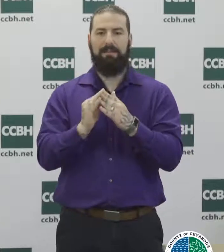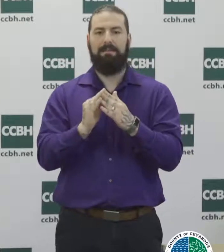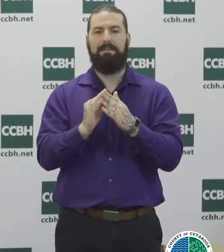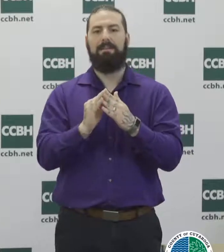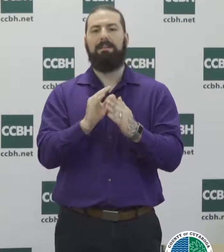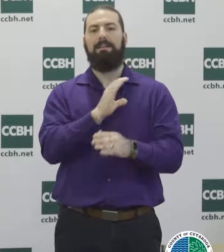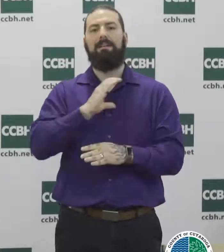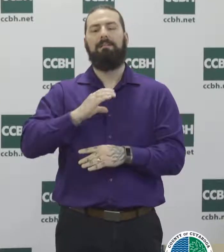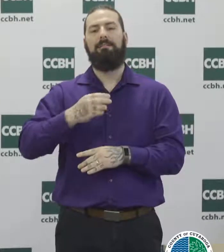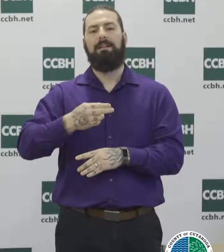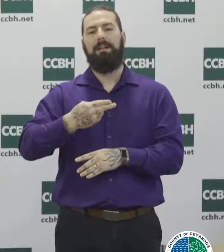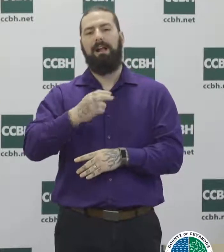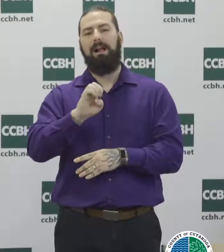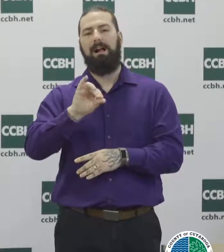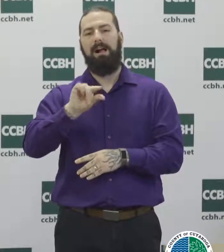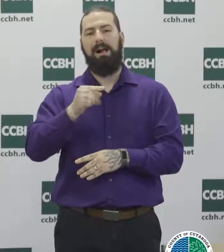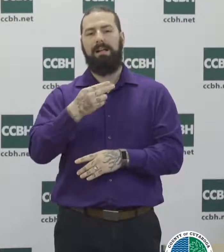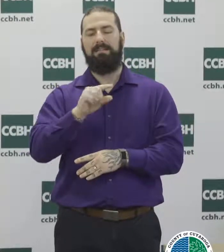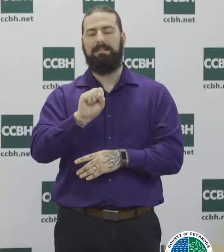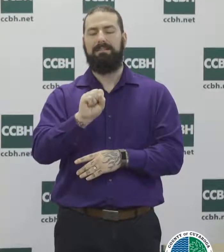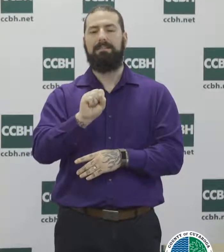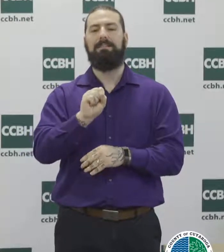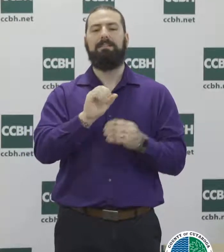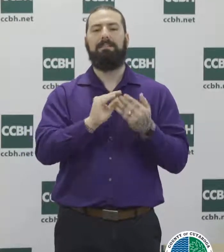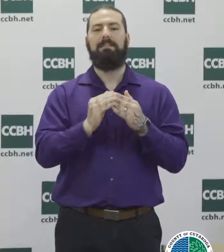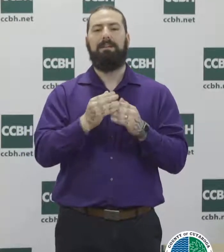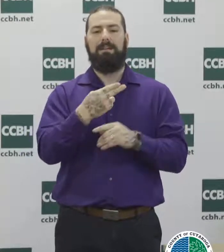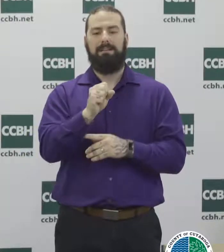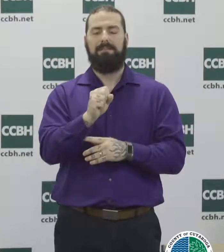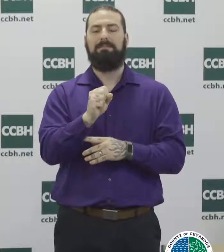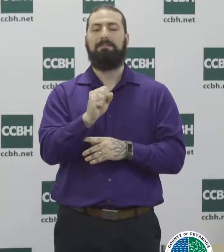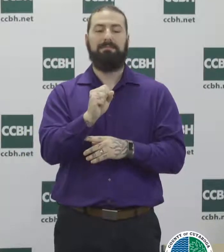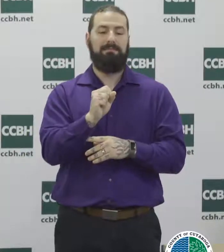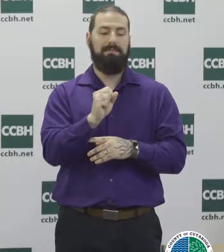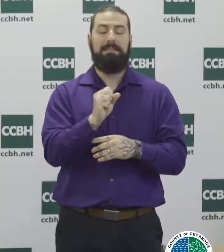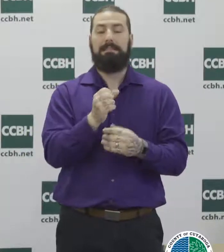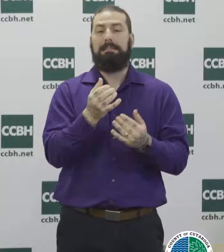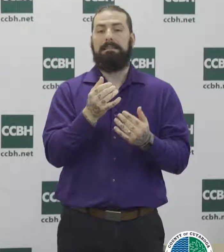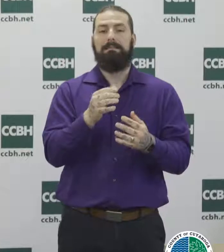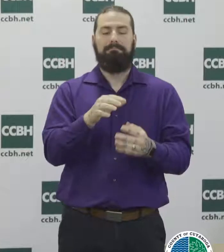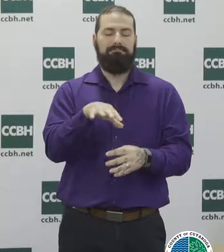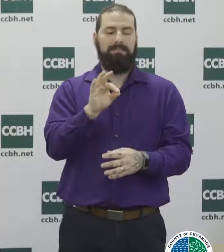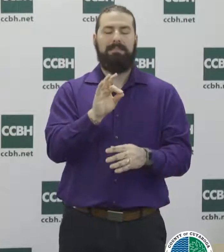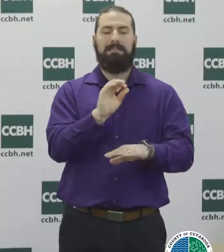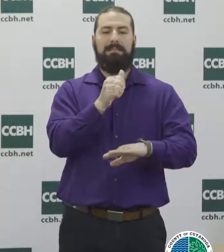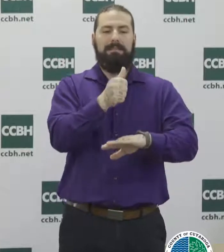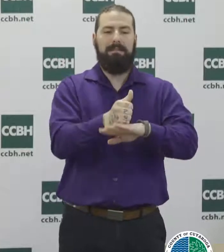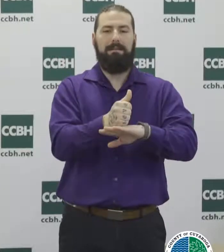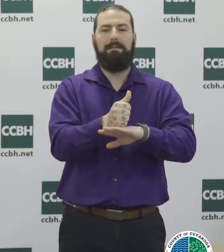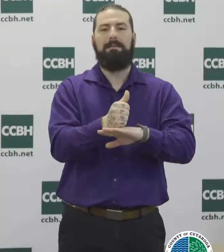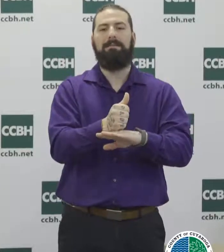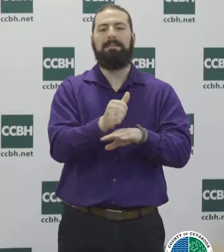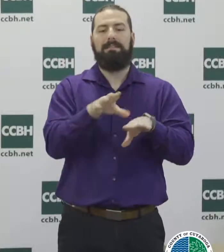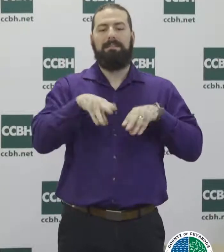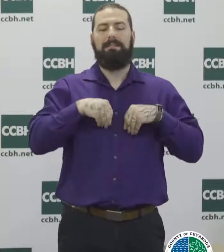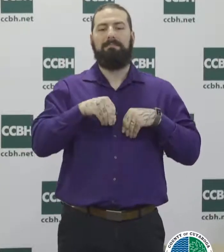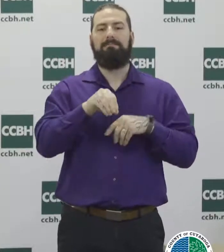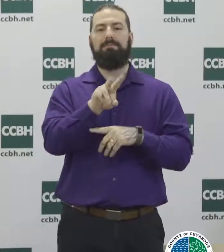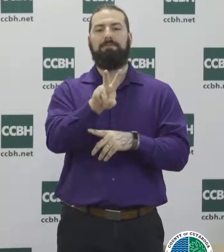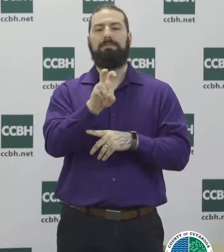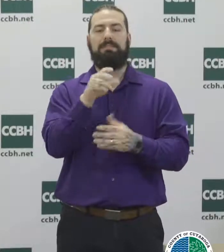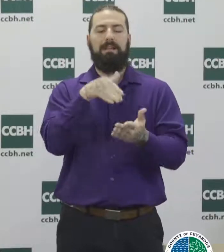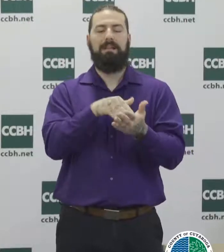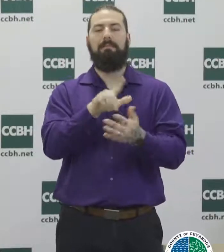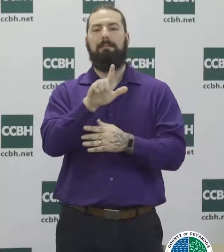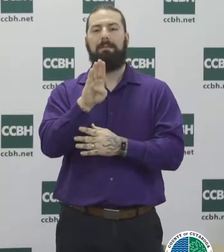Heights University High School District has been chosen as a site to receive 200,000 pounds of fresh produce